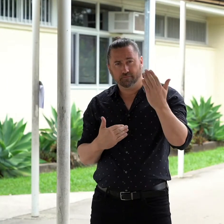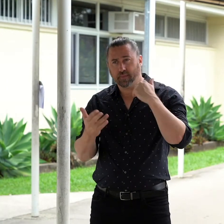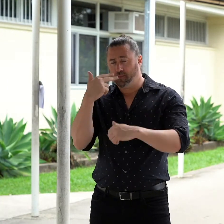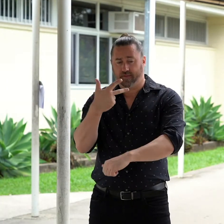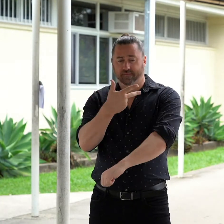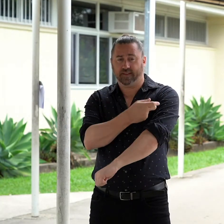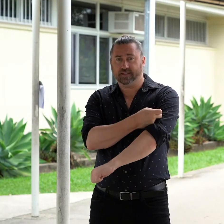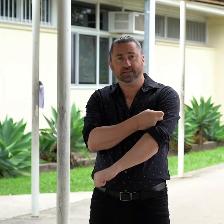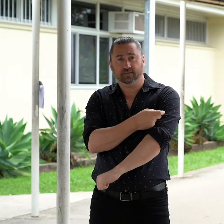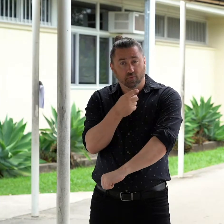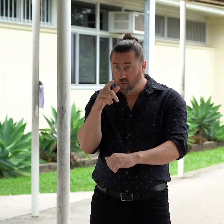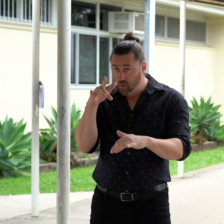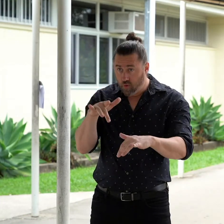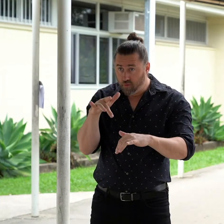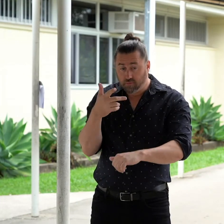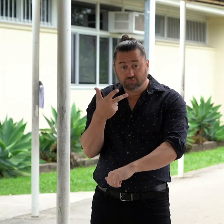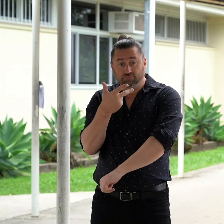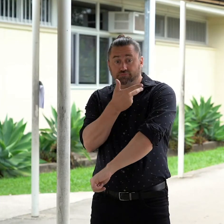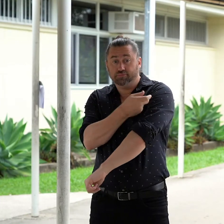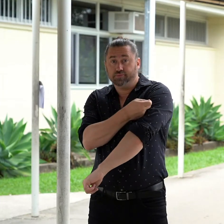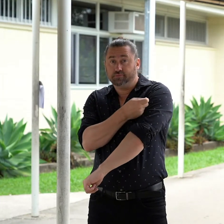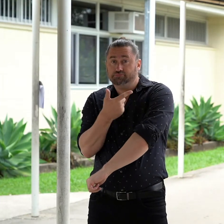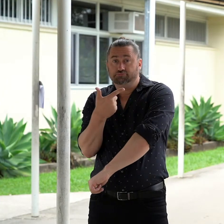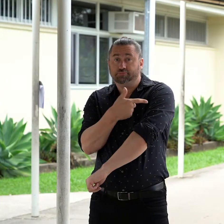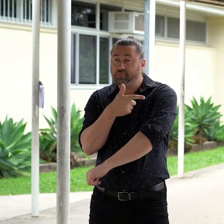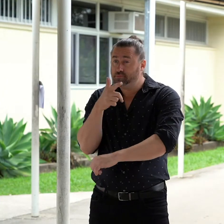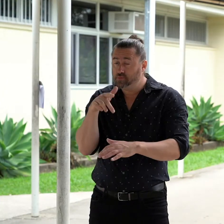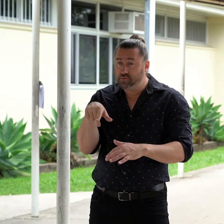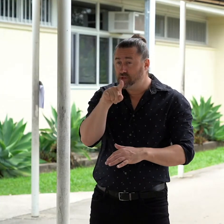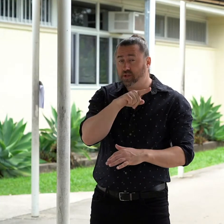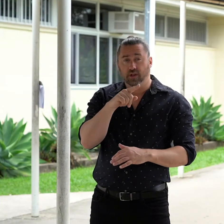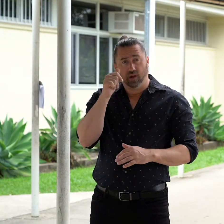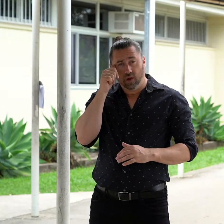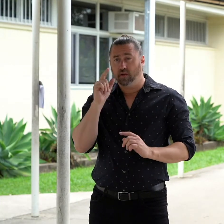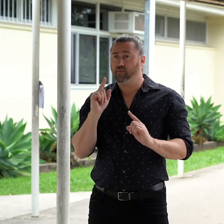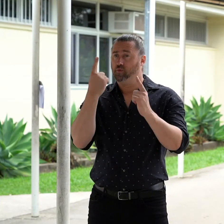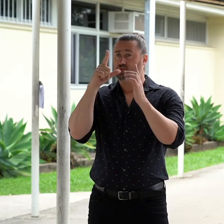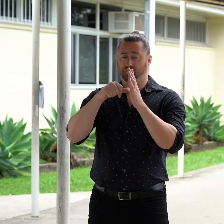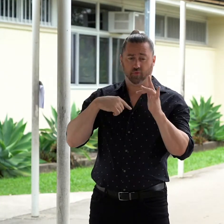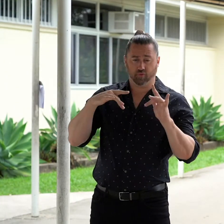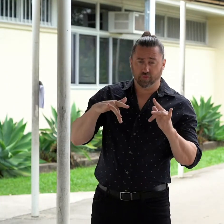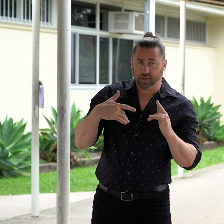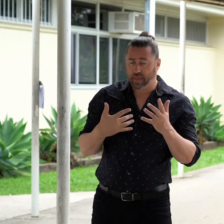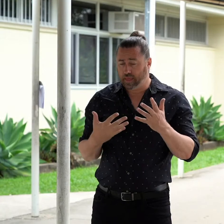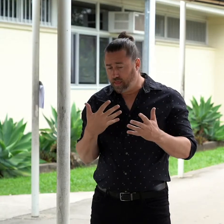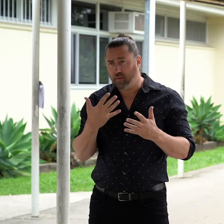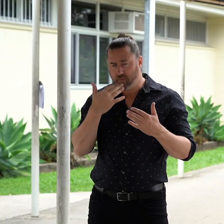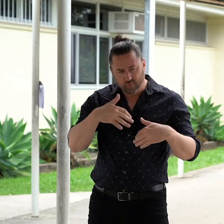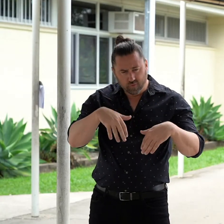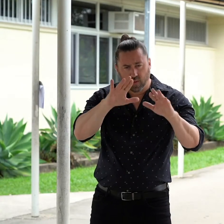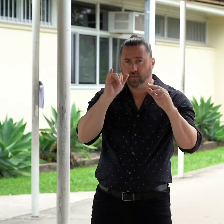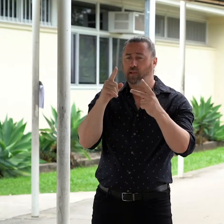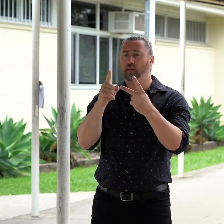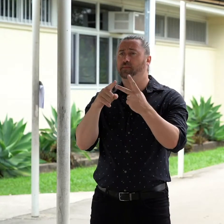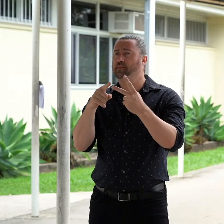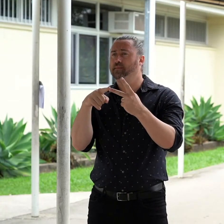you haven't been vaccinated yet, whether you're due for your second dose or you haven't had your first dose yet, we have many